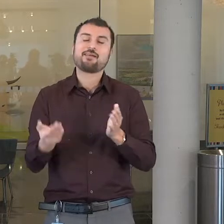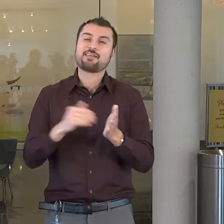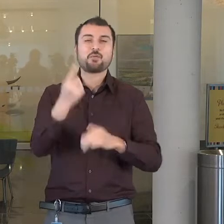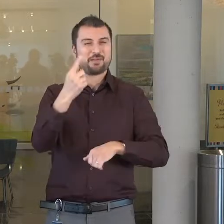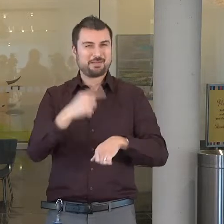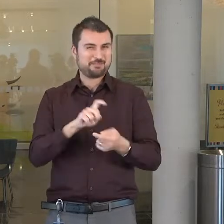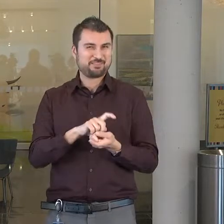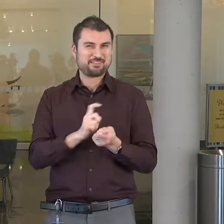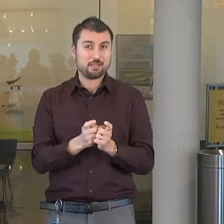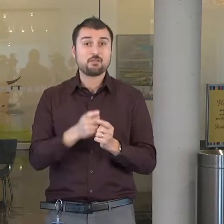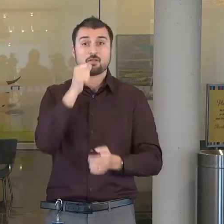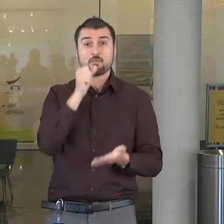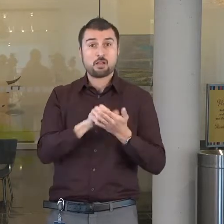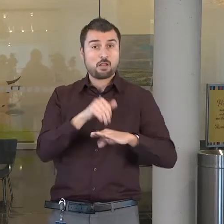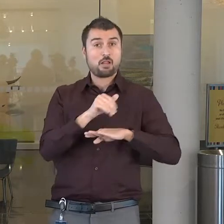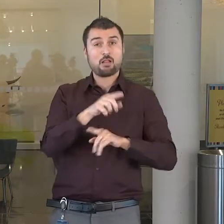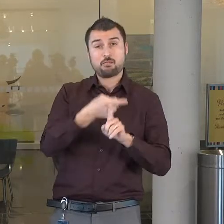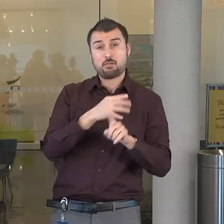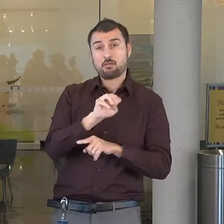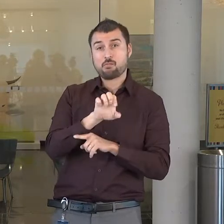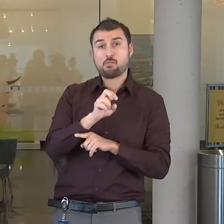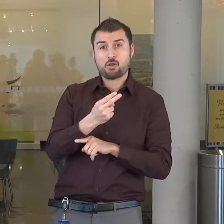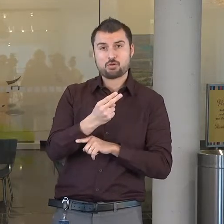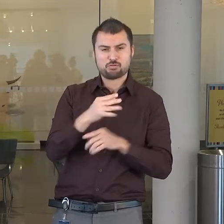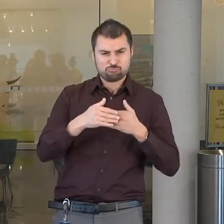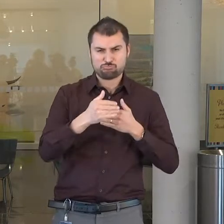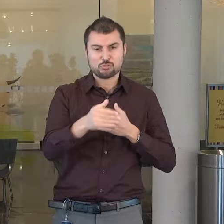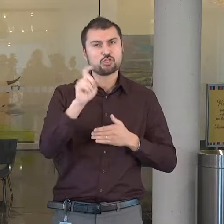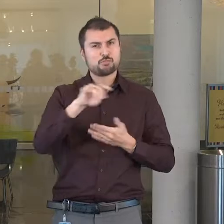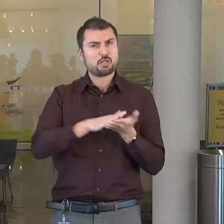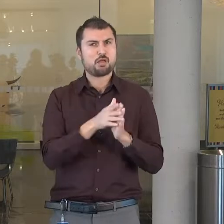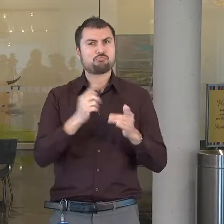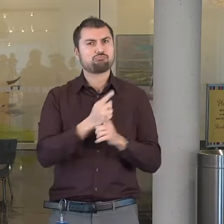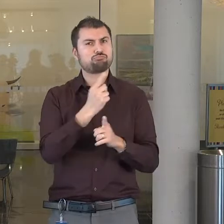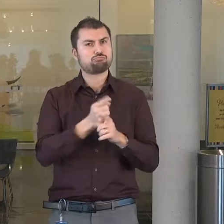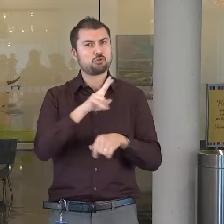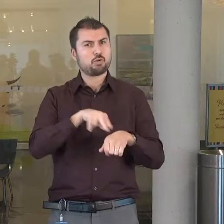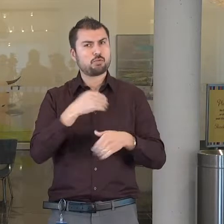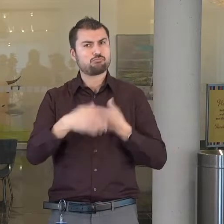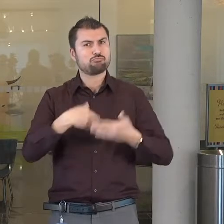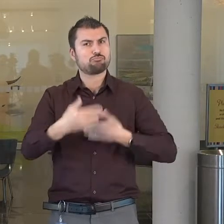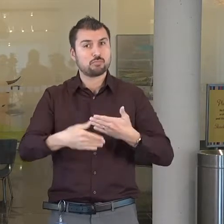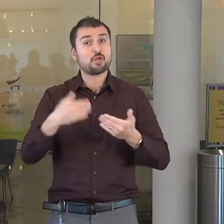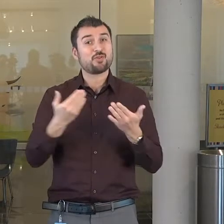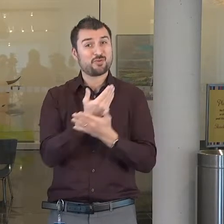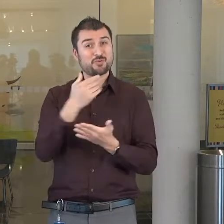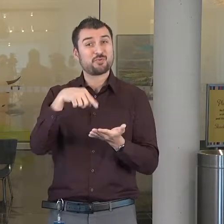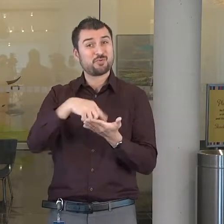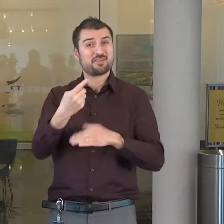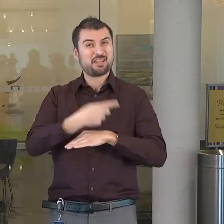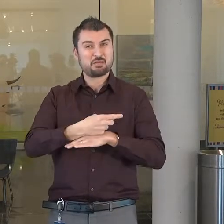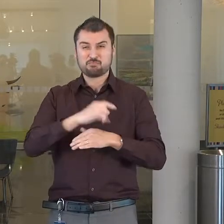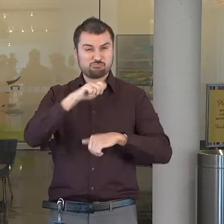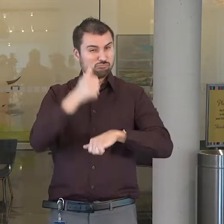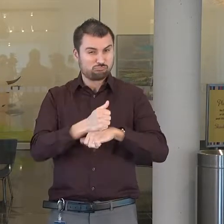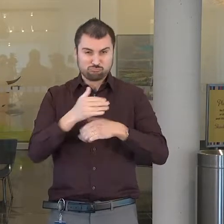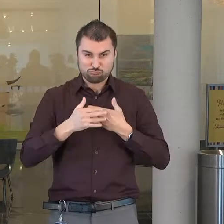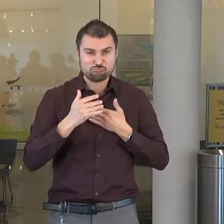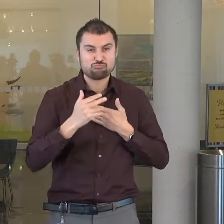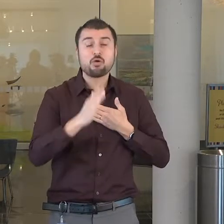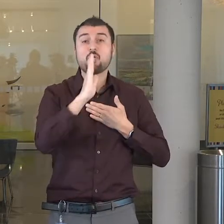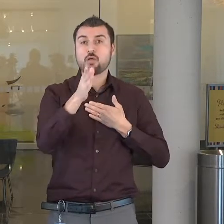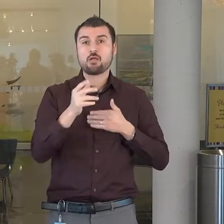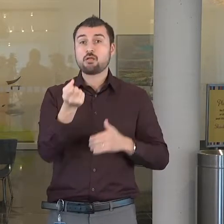that's mailed in March, and after that the billing period should return to normal and the new due date will carry forward. Customers